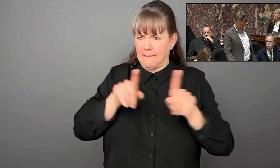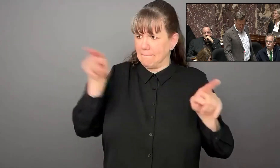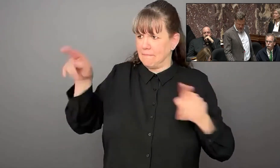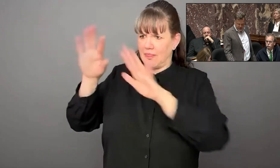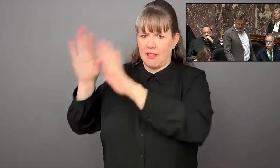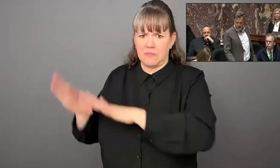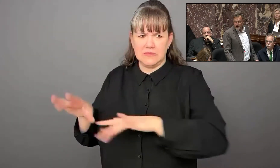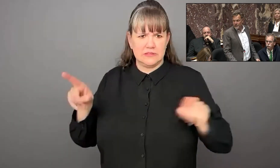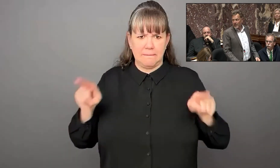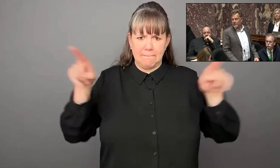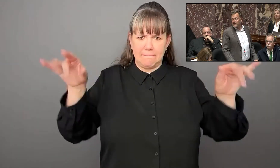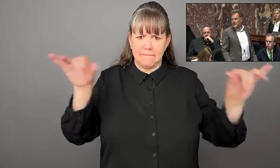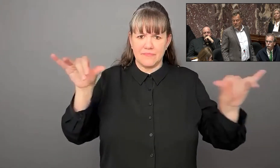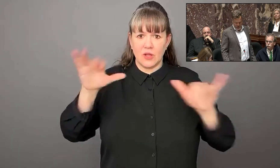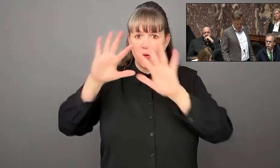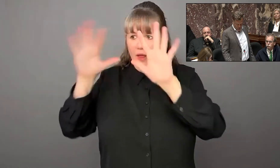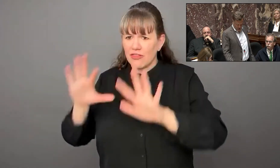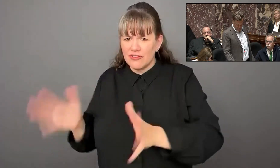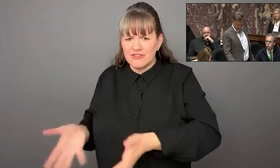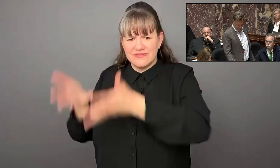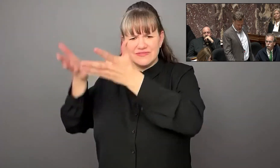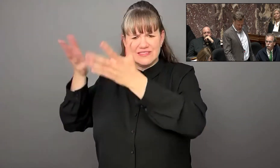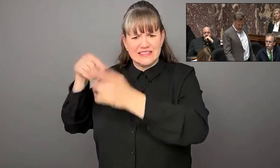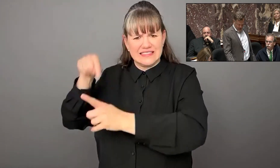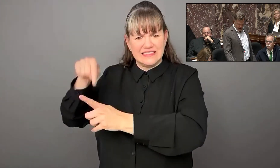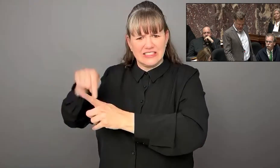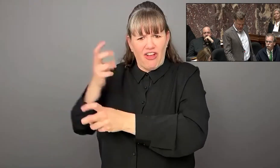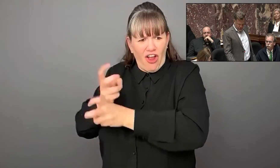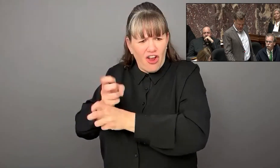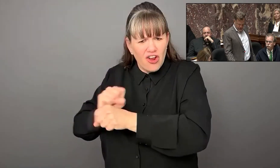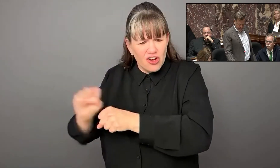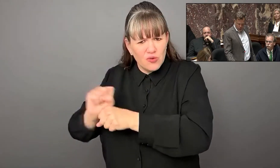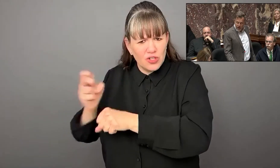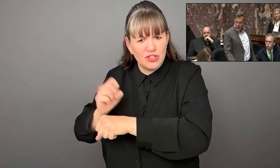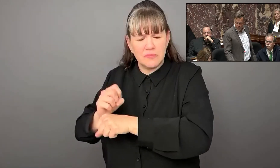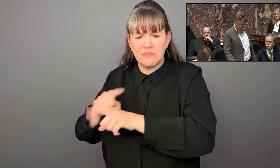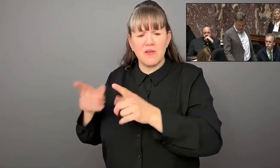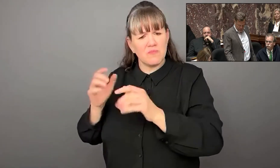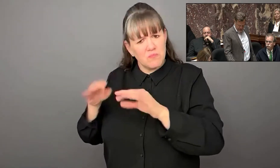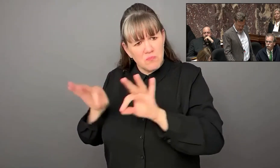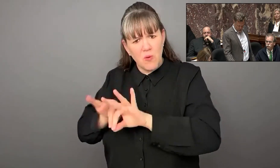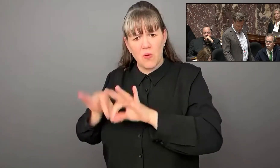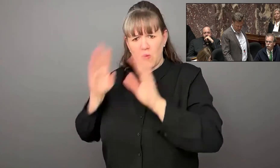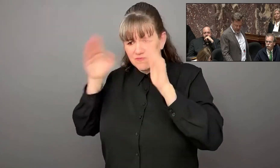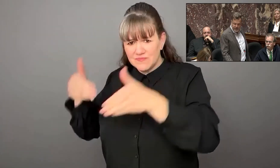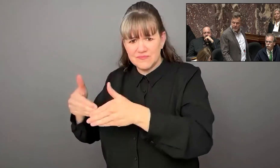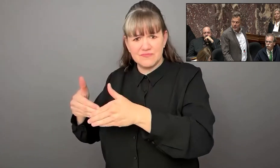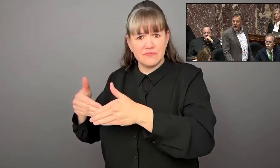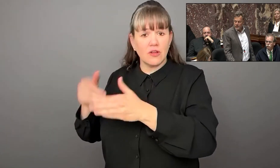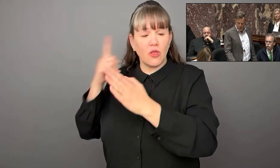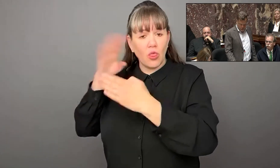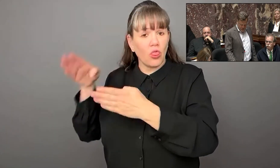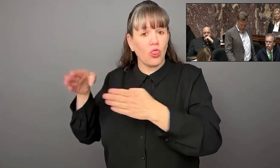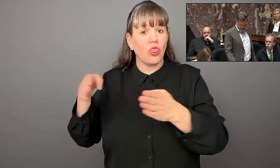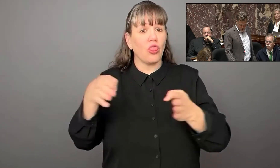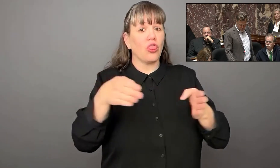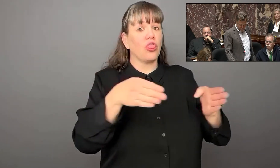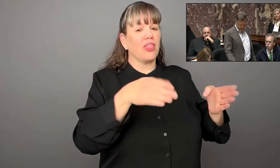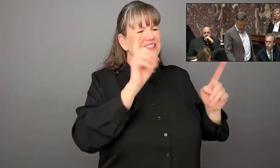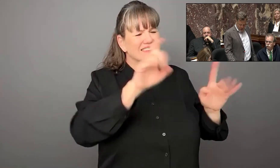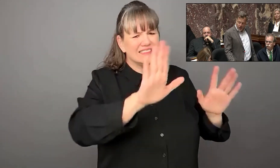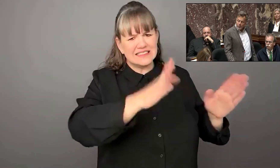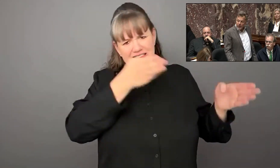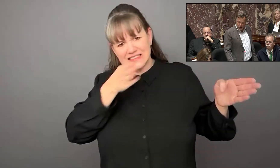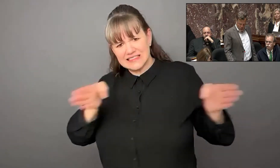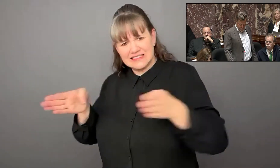on prioritizing this existential issue of our time. It's difficult to lead the way when popular sentiment works against our long-term